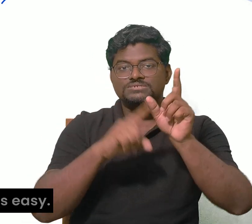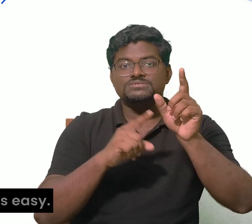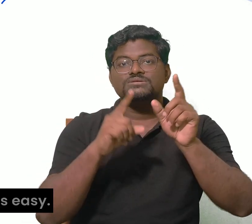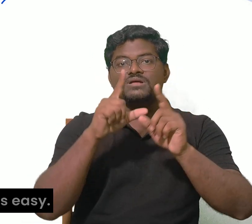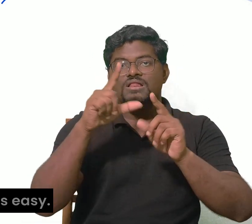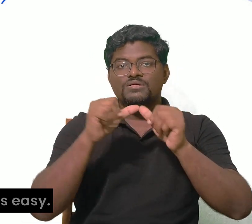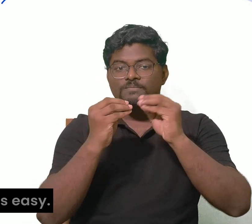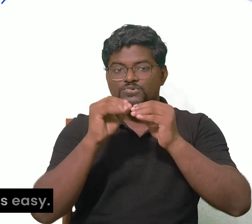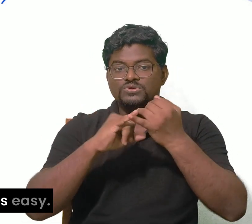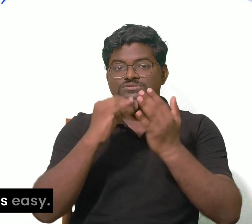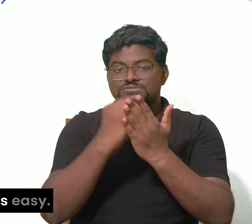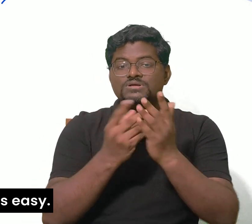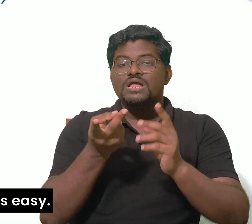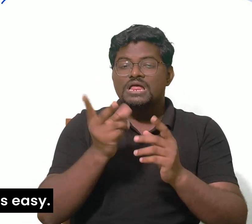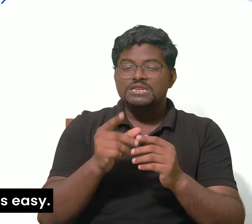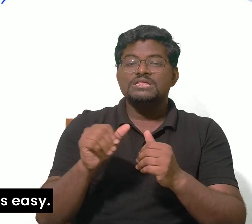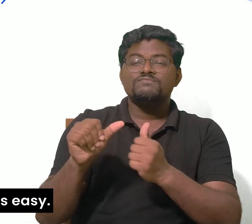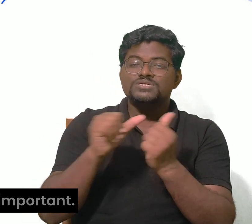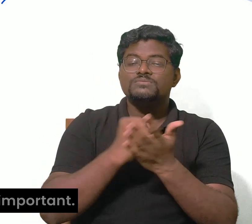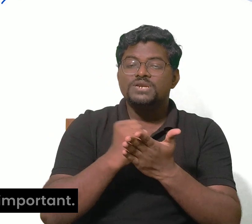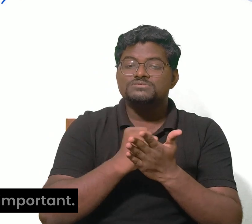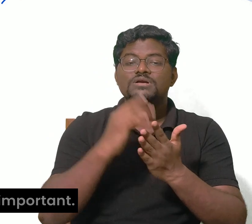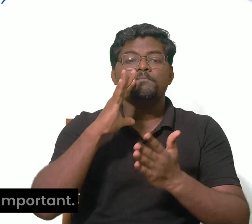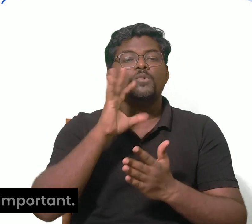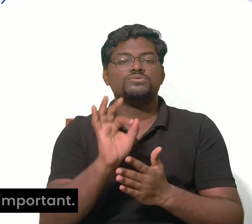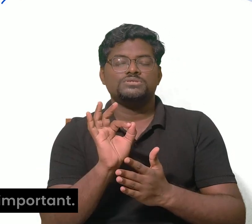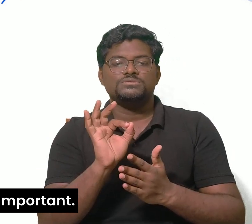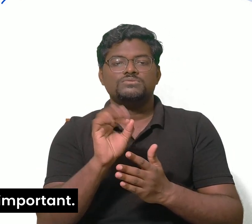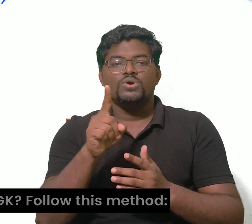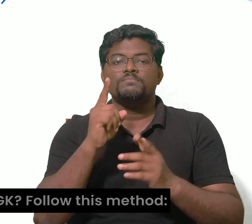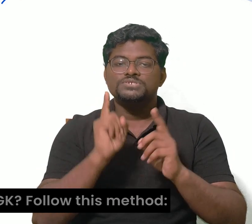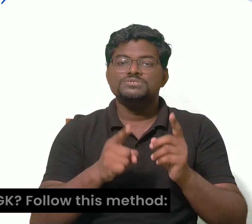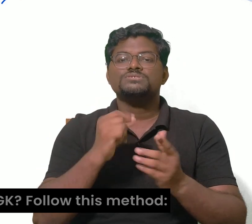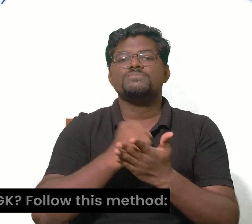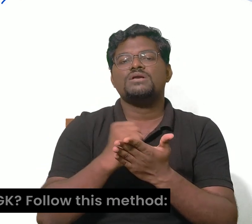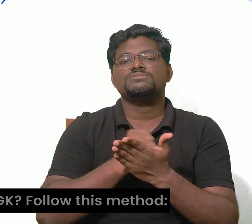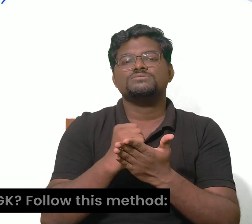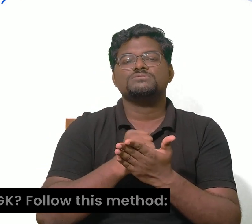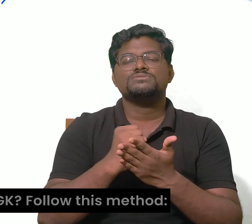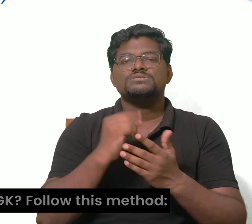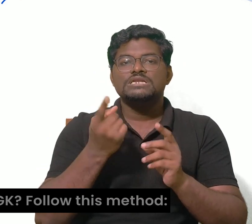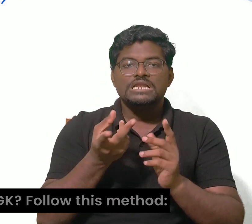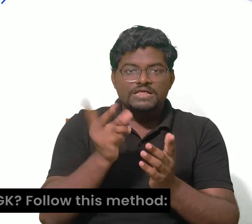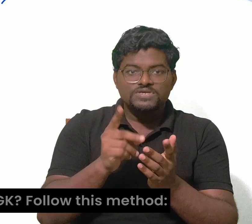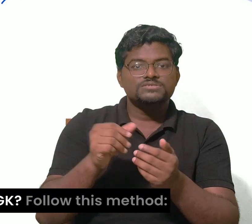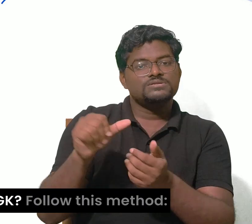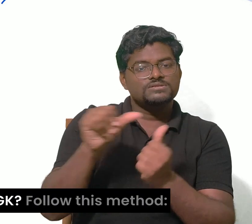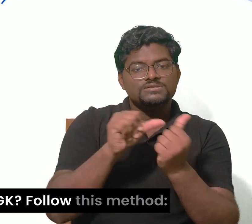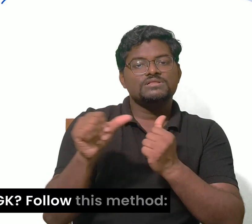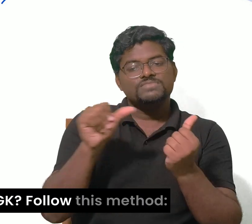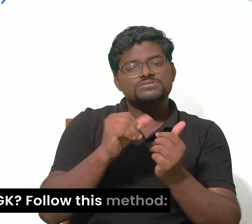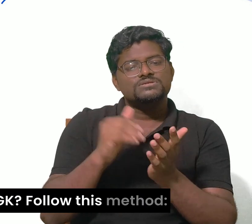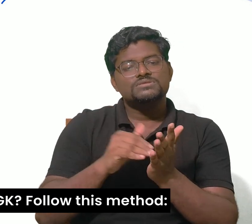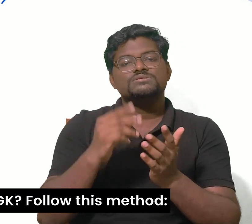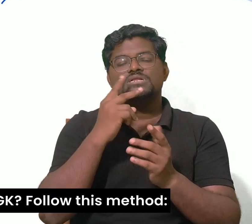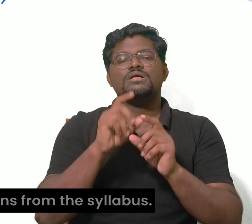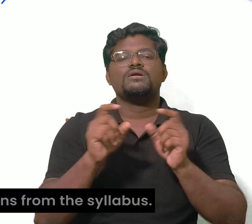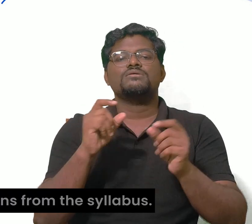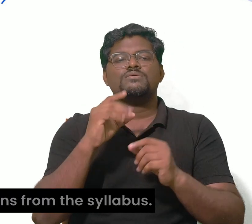syllabus. Revision is very important. How you have to practice, how you have to revise, no? First, do you